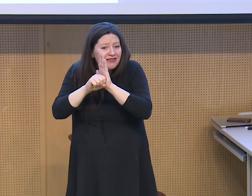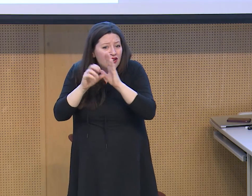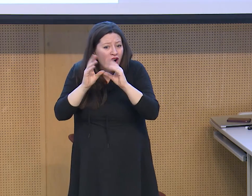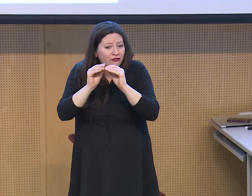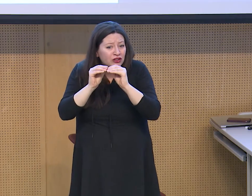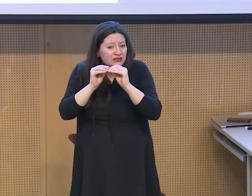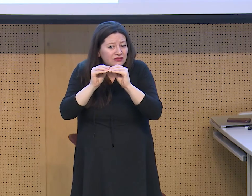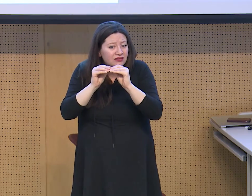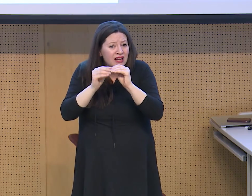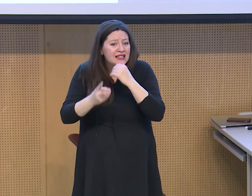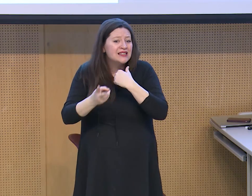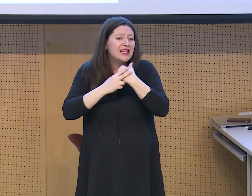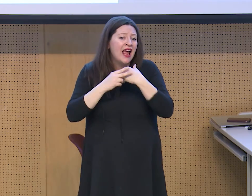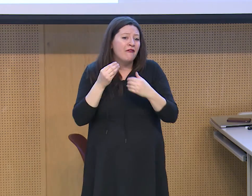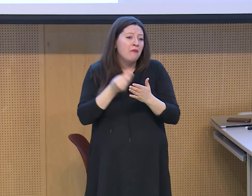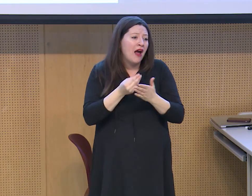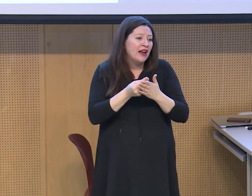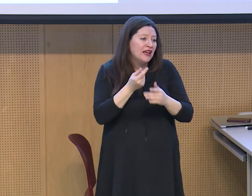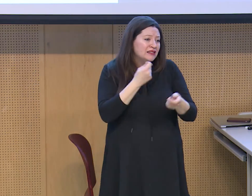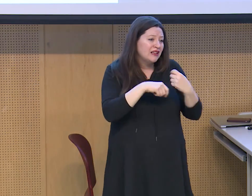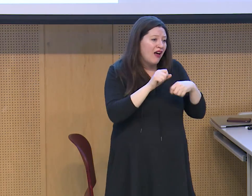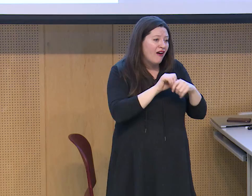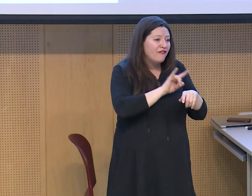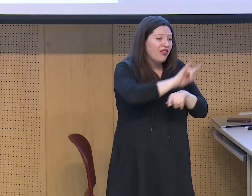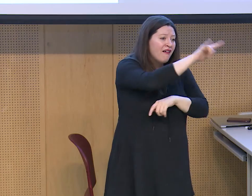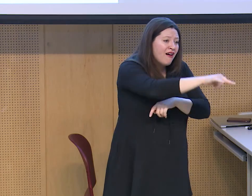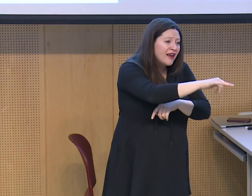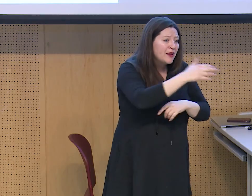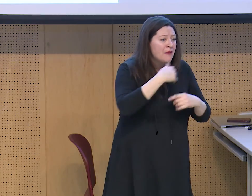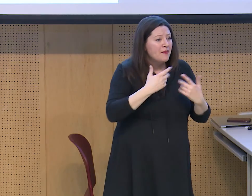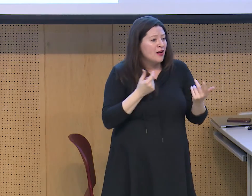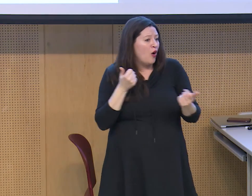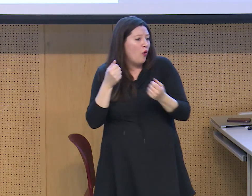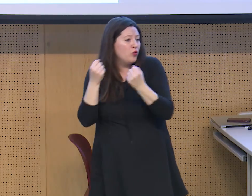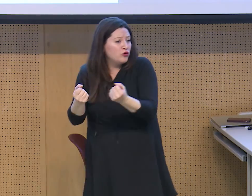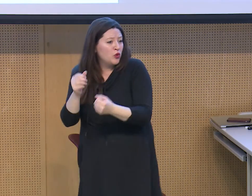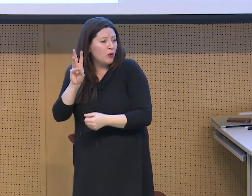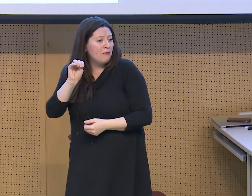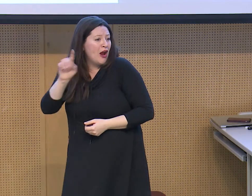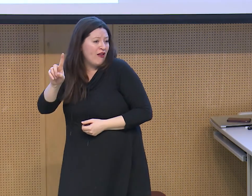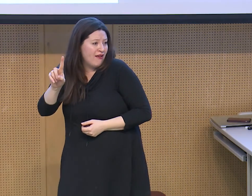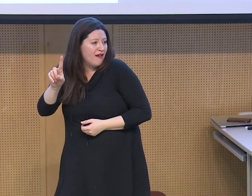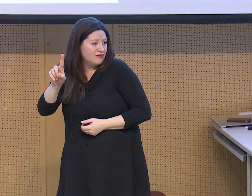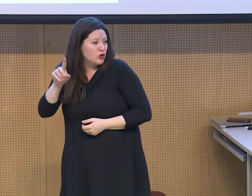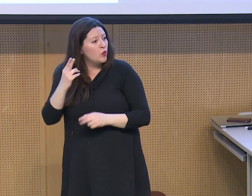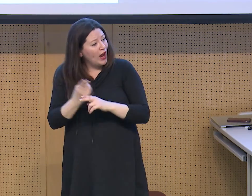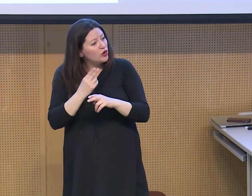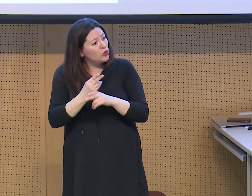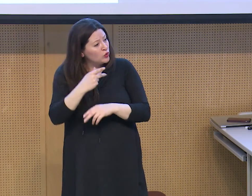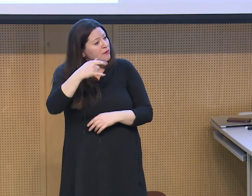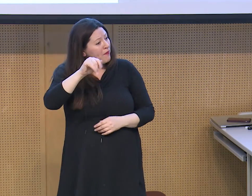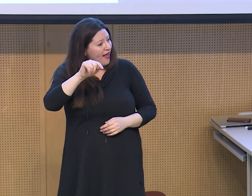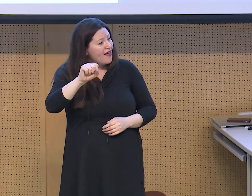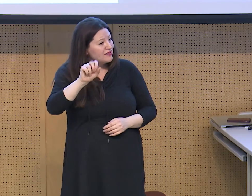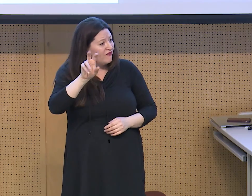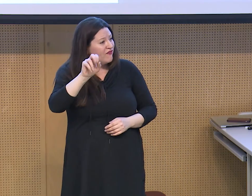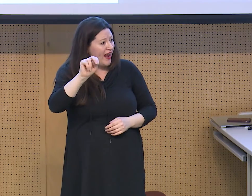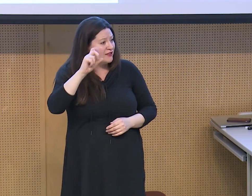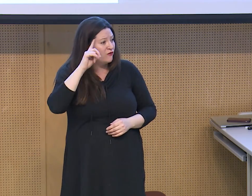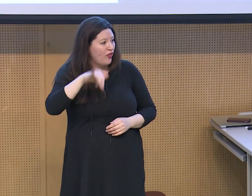to a conference, a group. You can save money instead of flying. let's say if you want to drive to Maryland, you can also use the